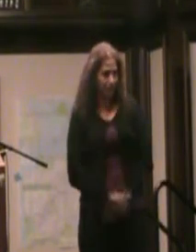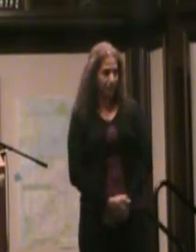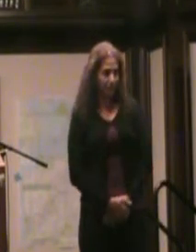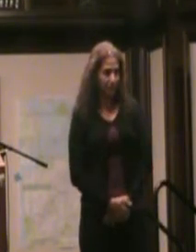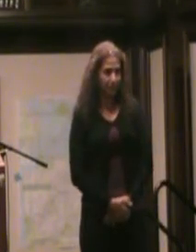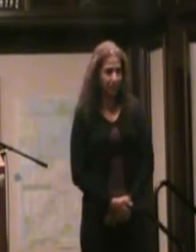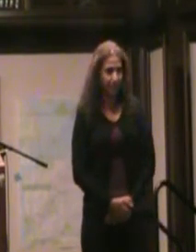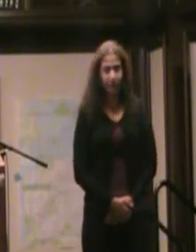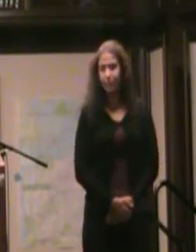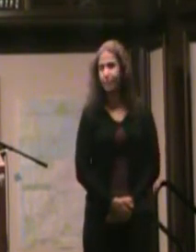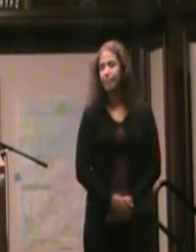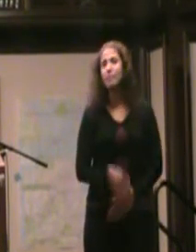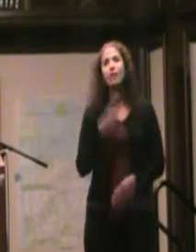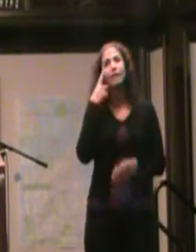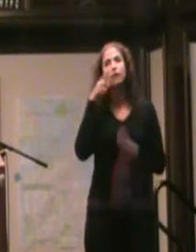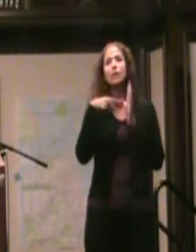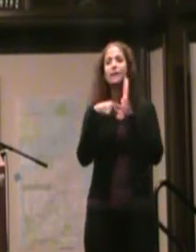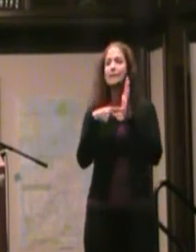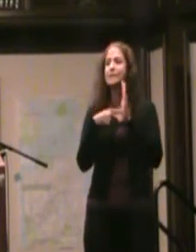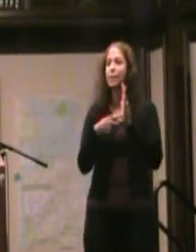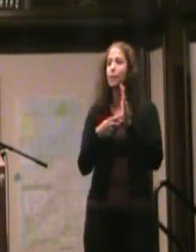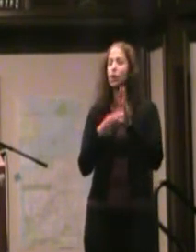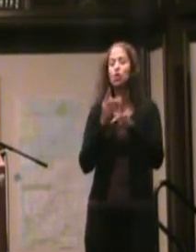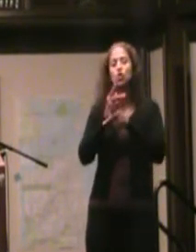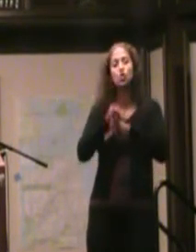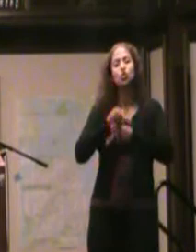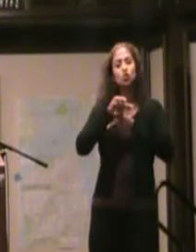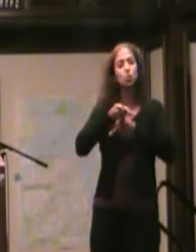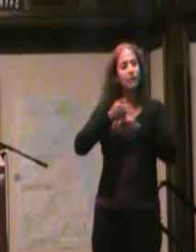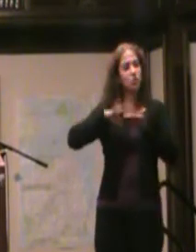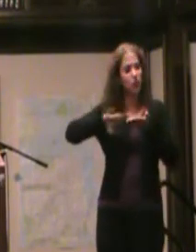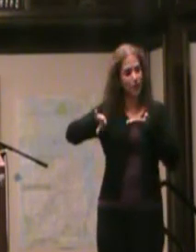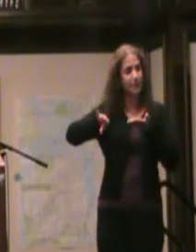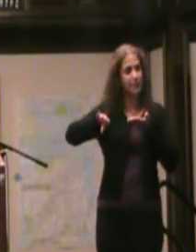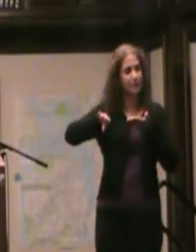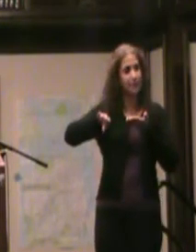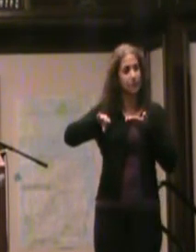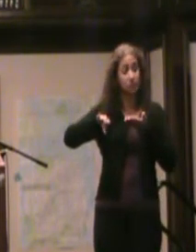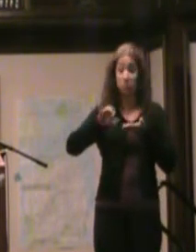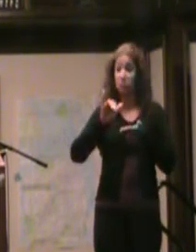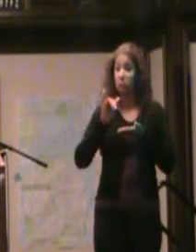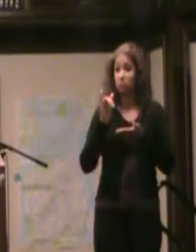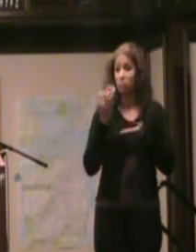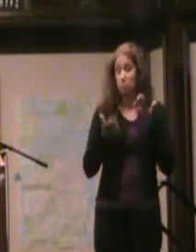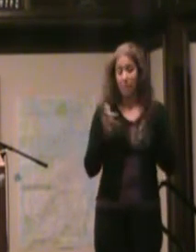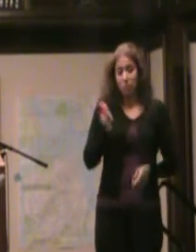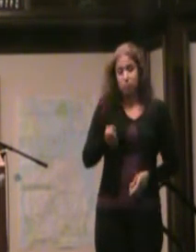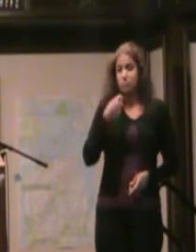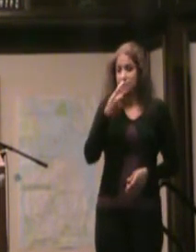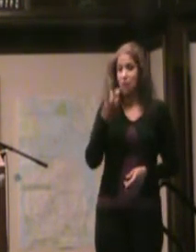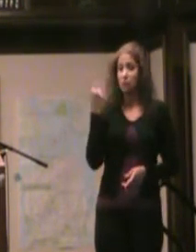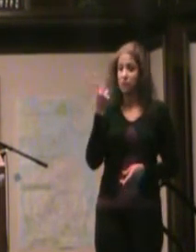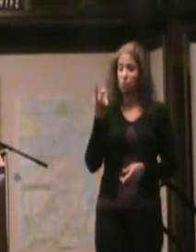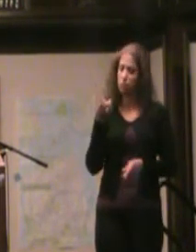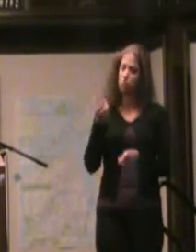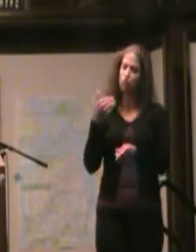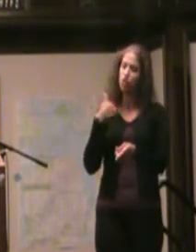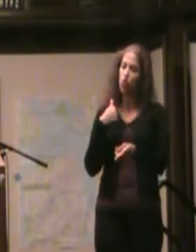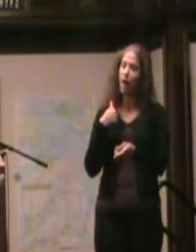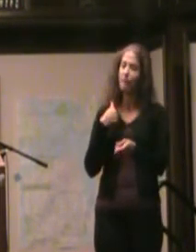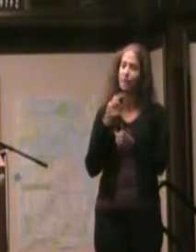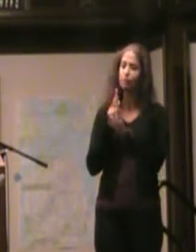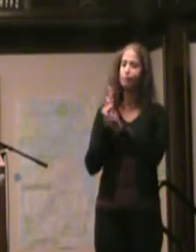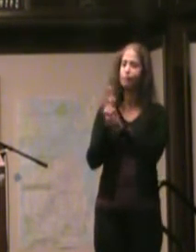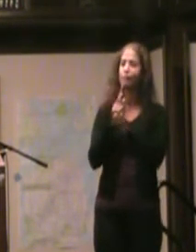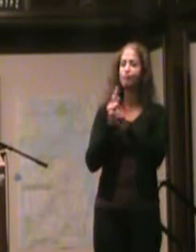For example, supervised release is part of a sentence in federal court. So I have to come up with a